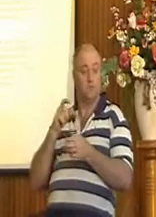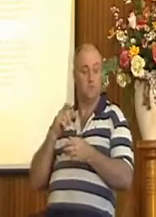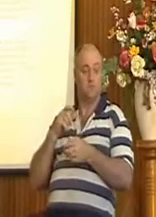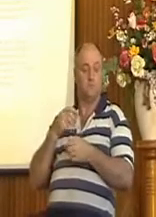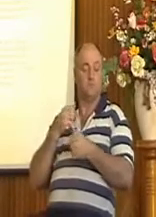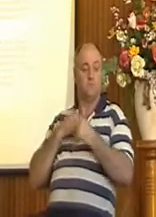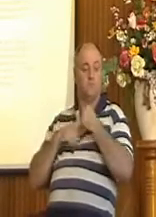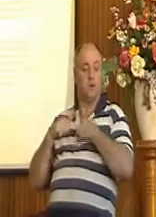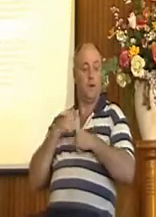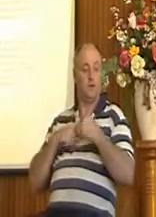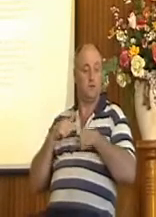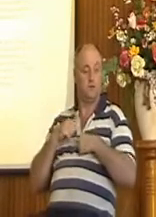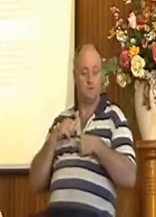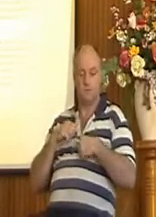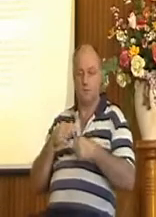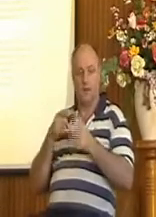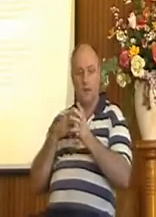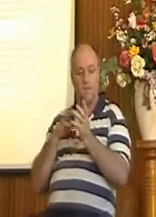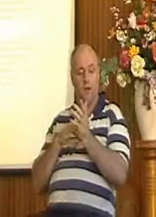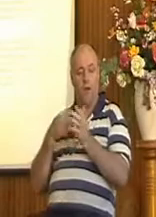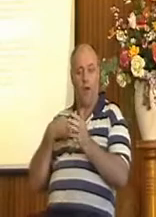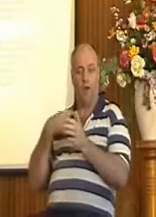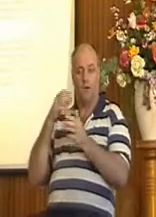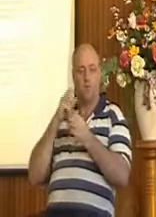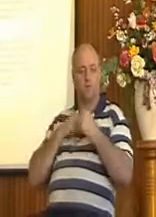that everyone here is growing in Christ?